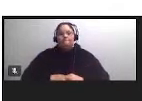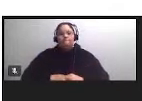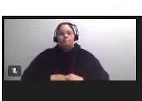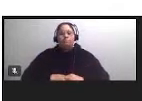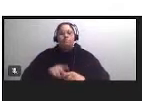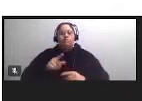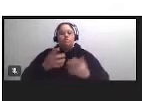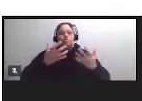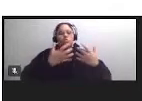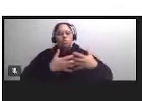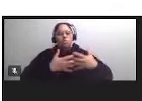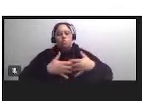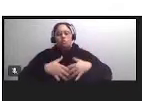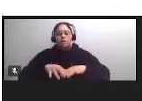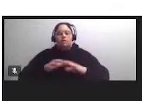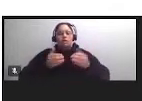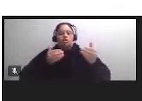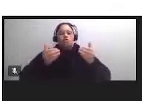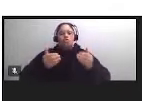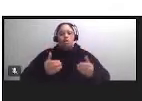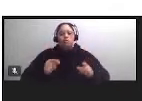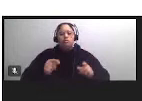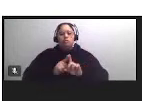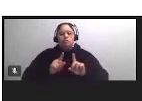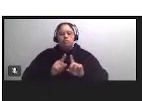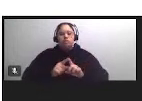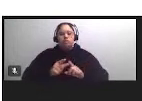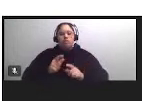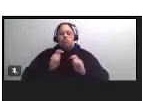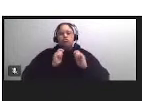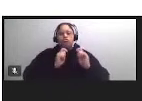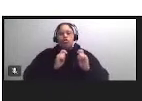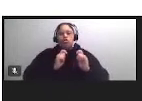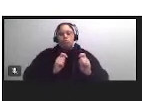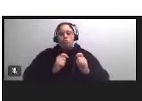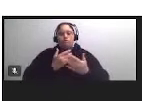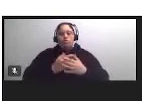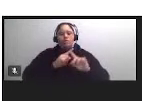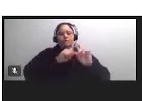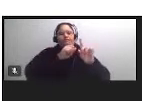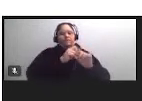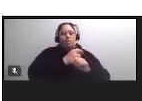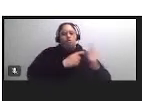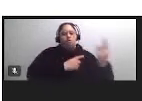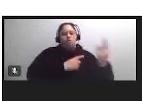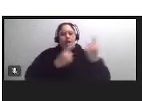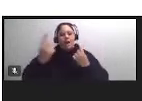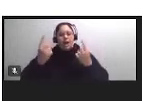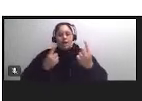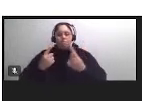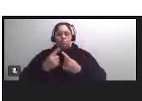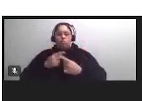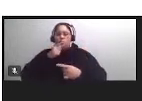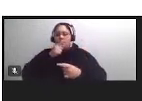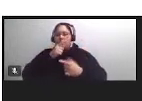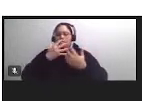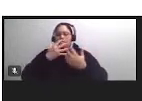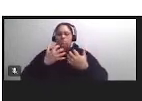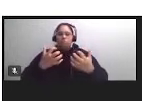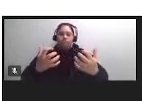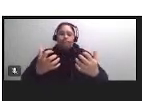been coordinating and arranging for transport of stakeholders to public hearings. This